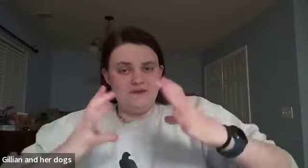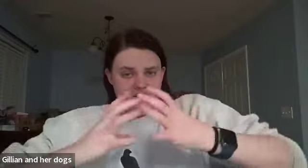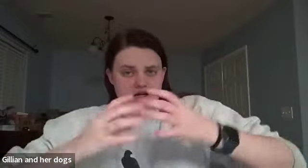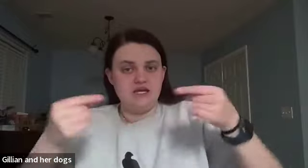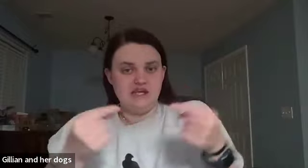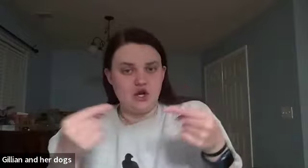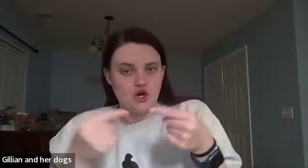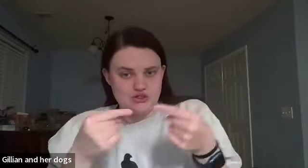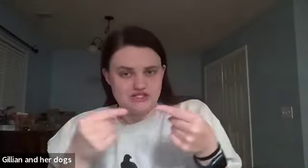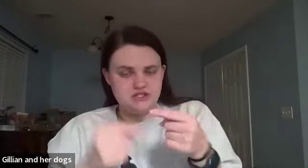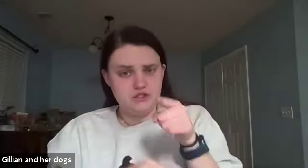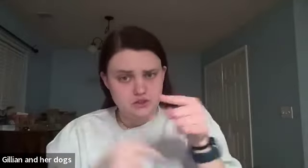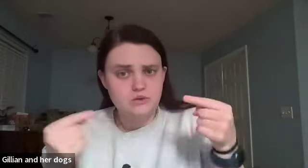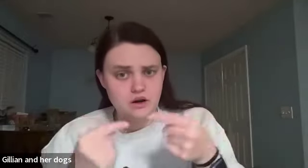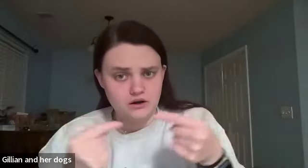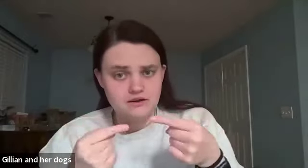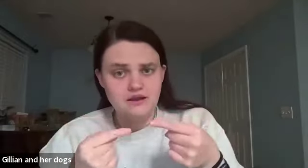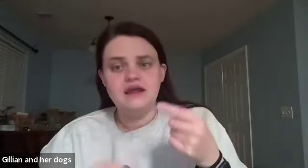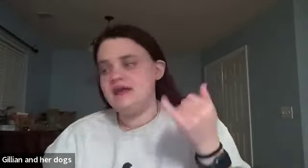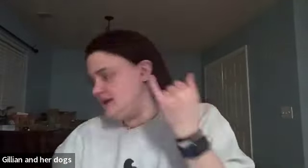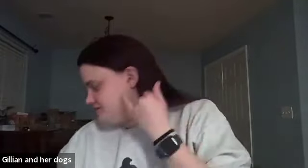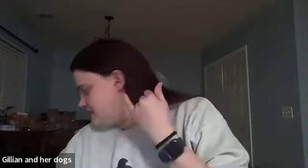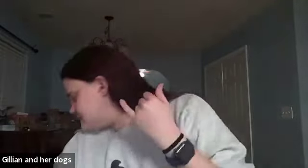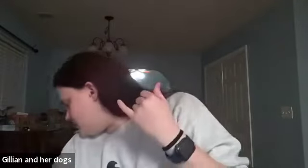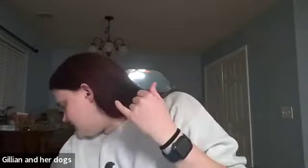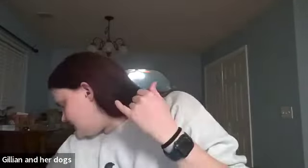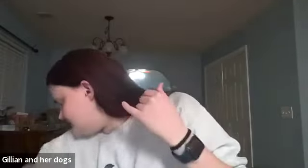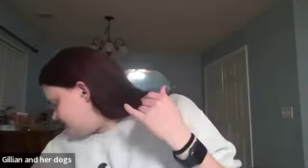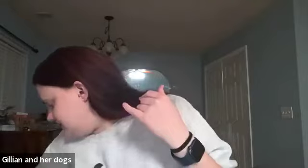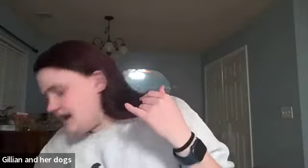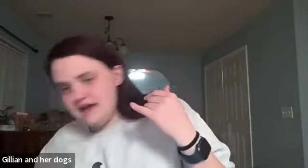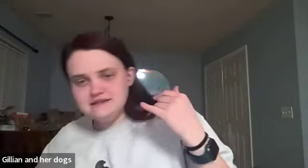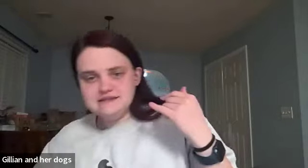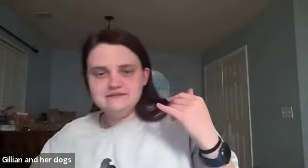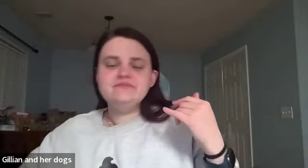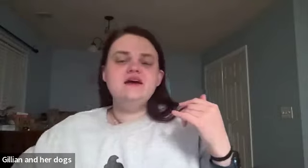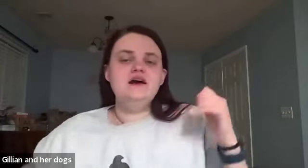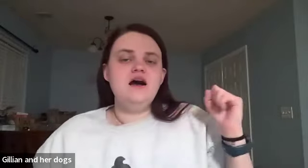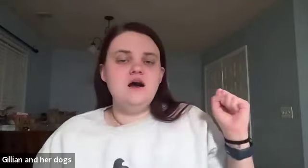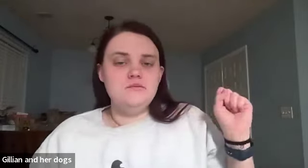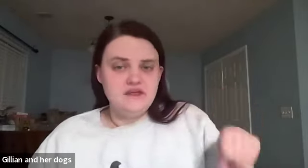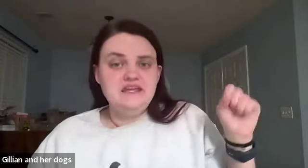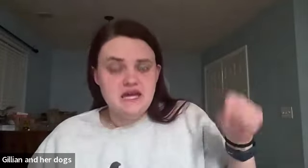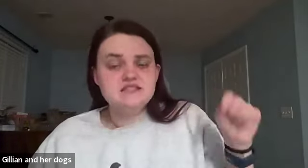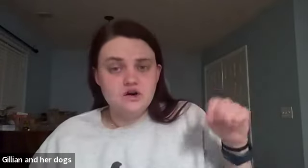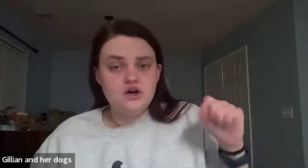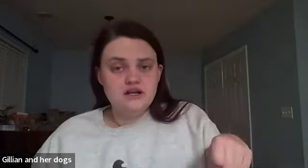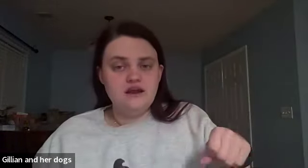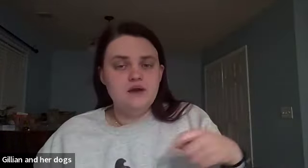open area here, hurt. You hurt. If they tell me yes, like yes, they're hurting, I